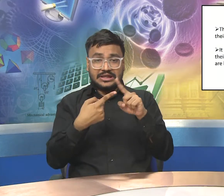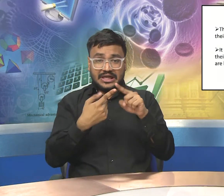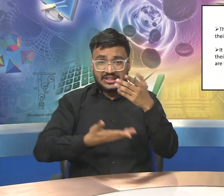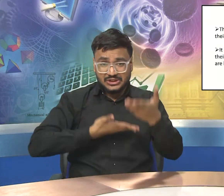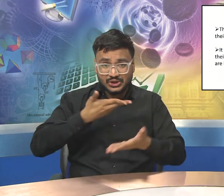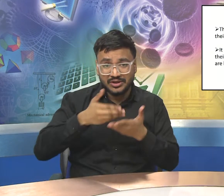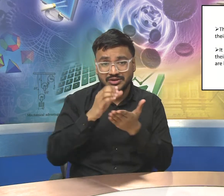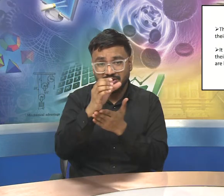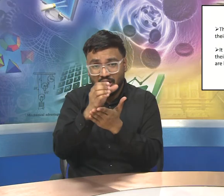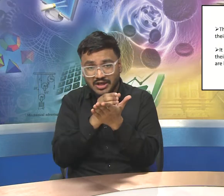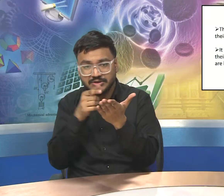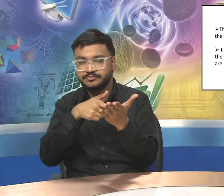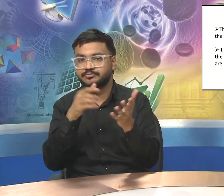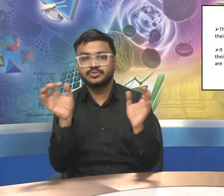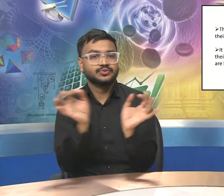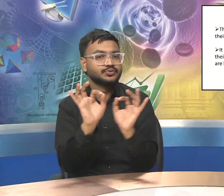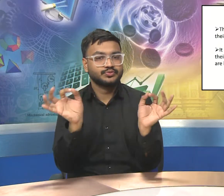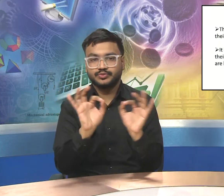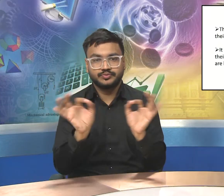training courses.